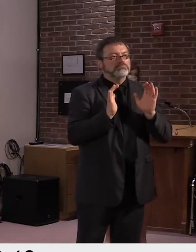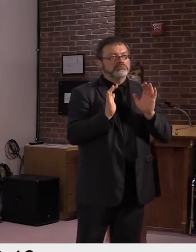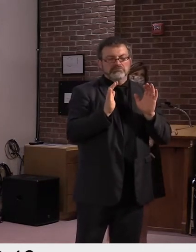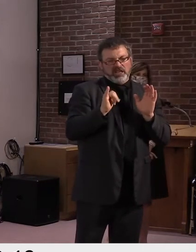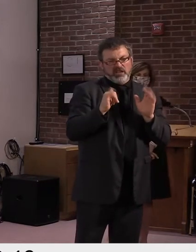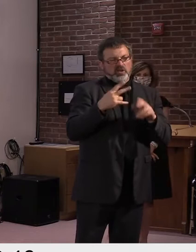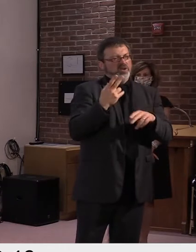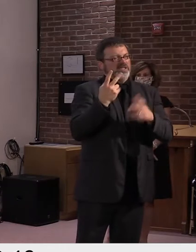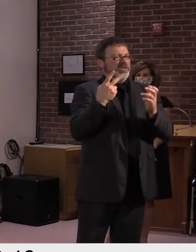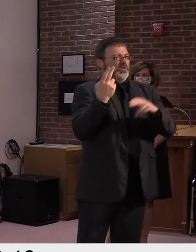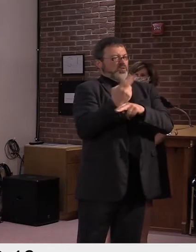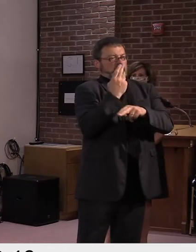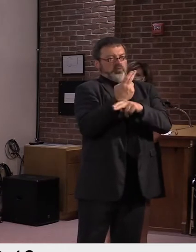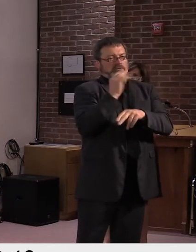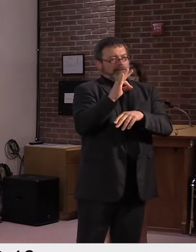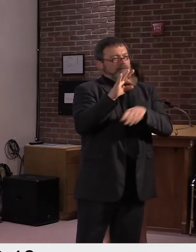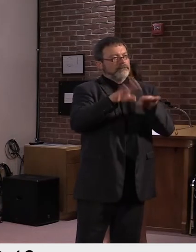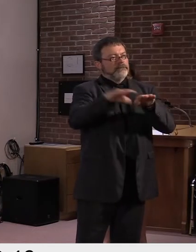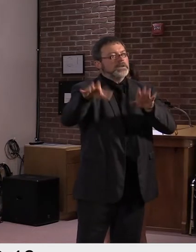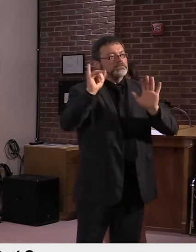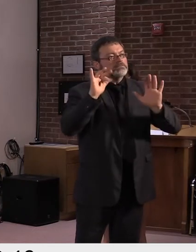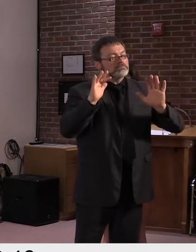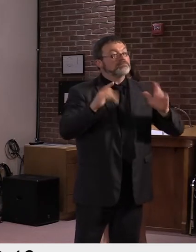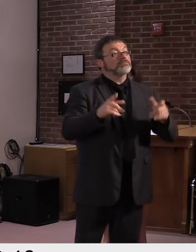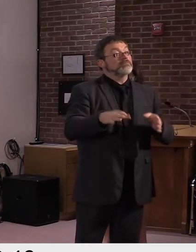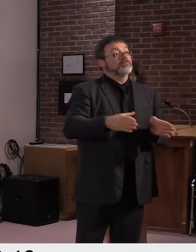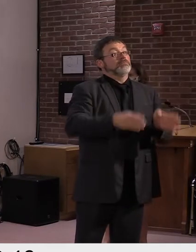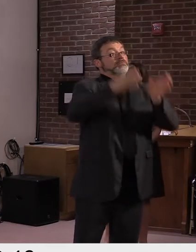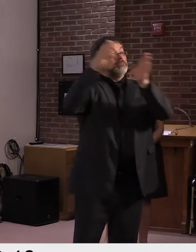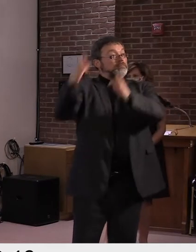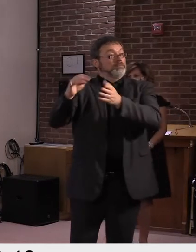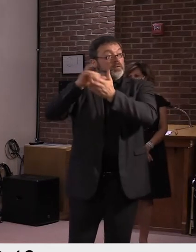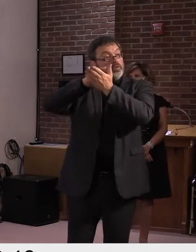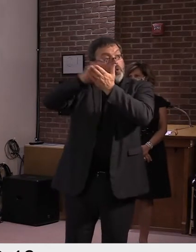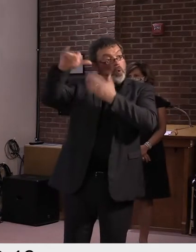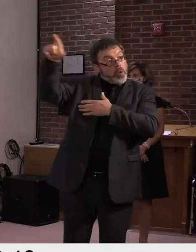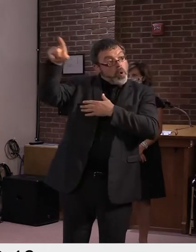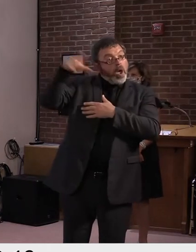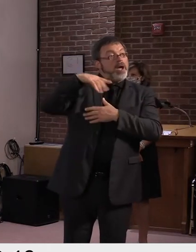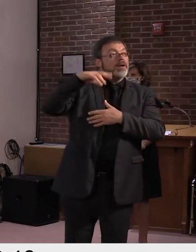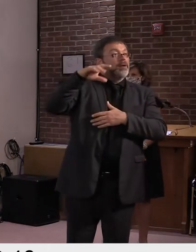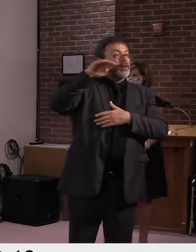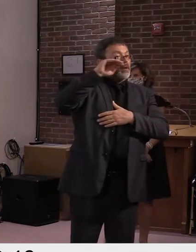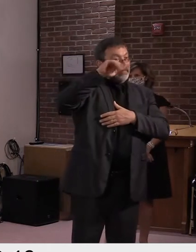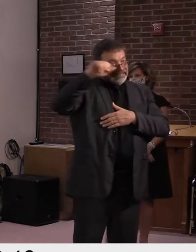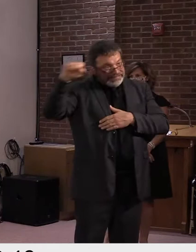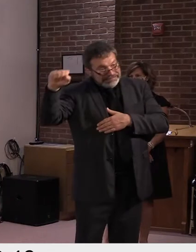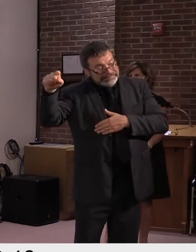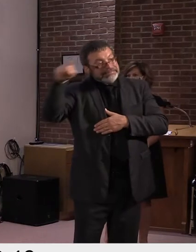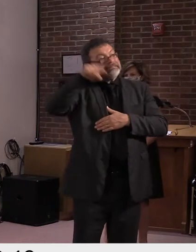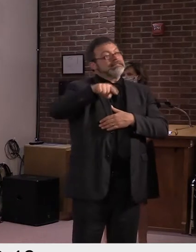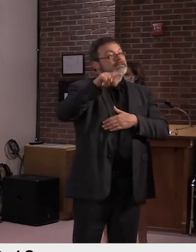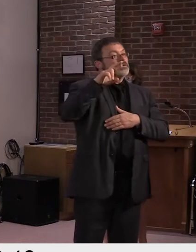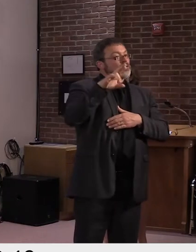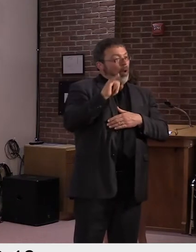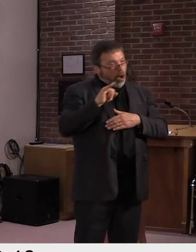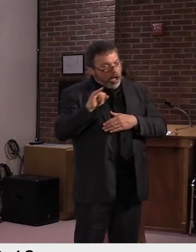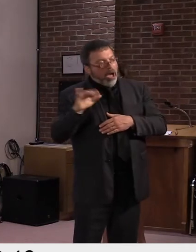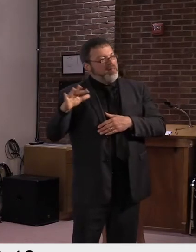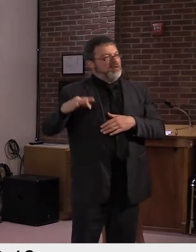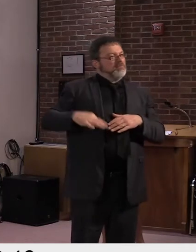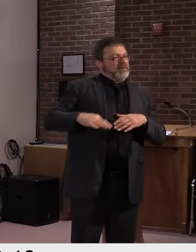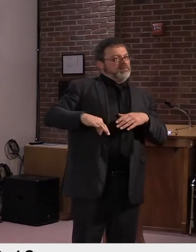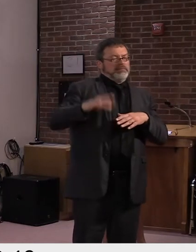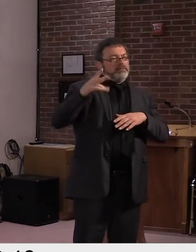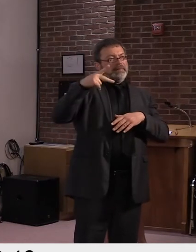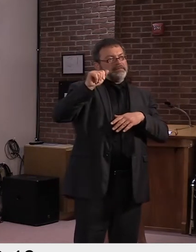those, New York, Massachusetts, Rhode Island, New Jersey, and Maine, make mask use mandatory for customers as well as